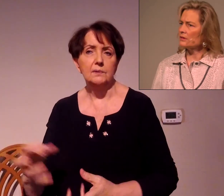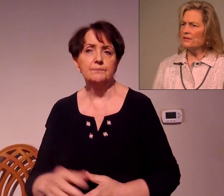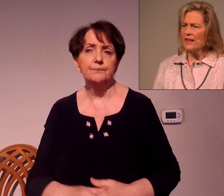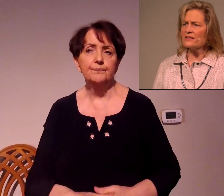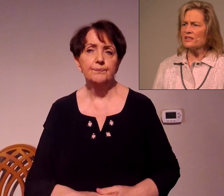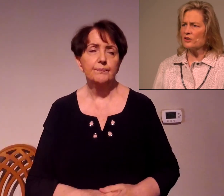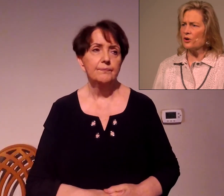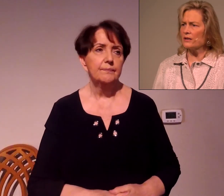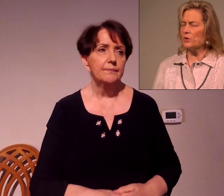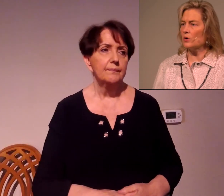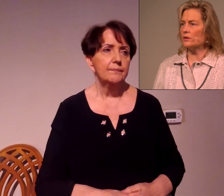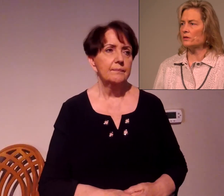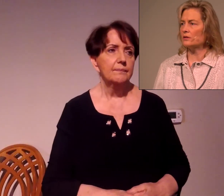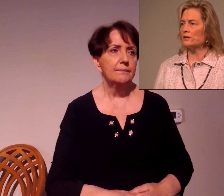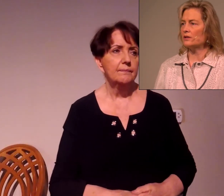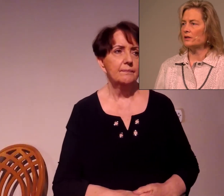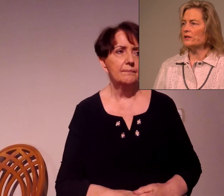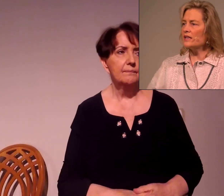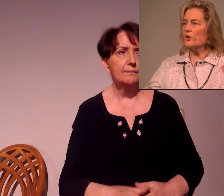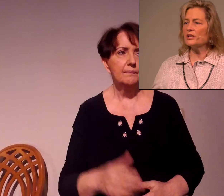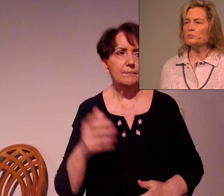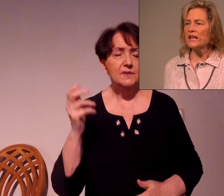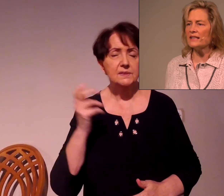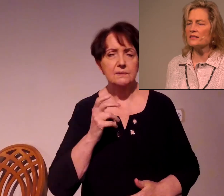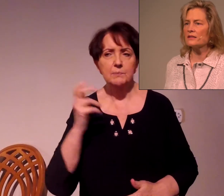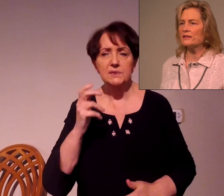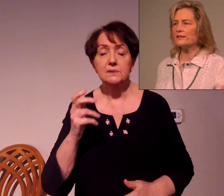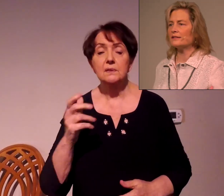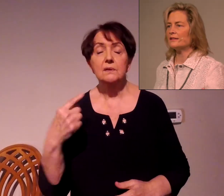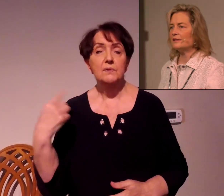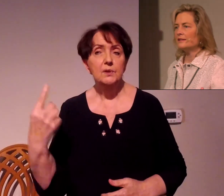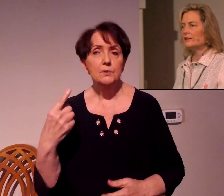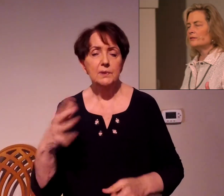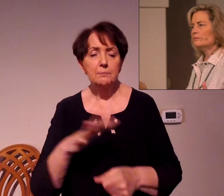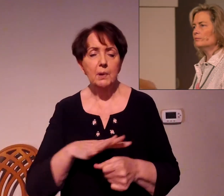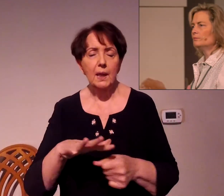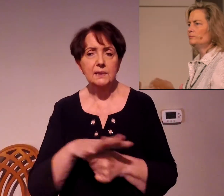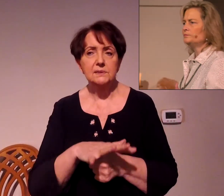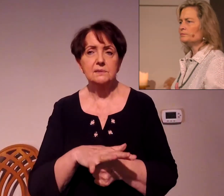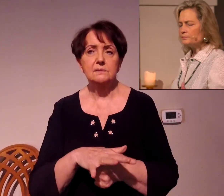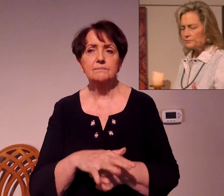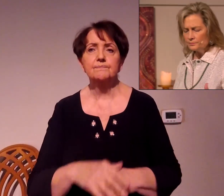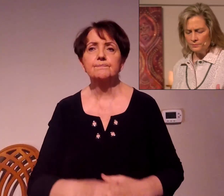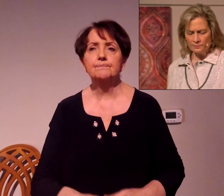That's incredible. The only place.